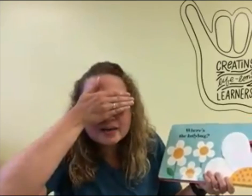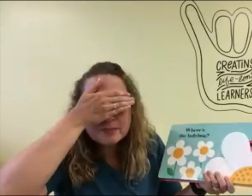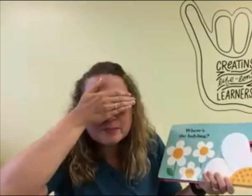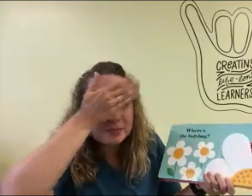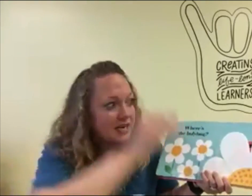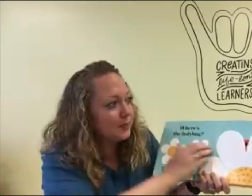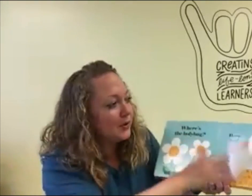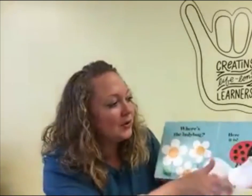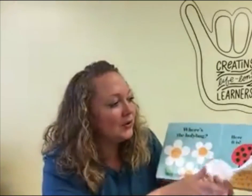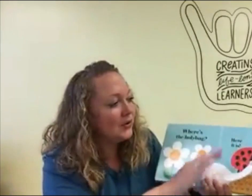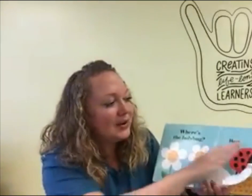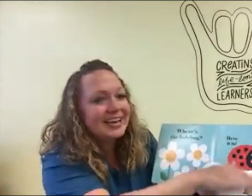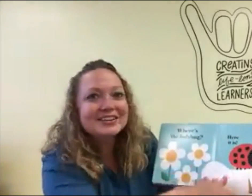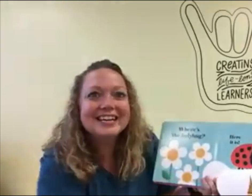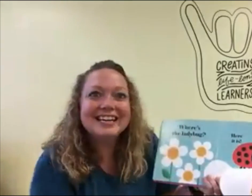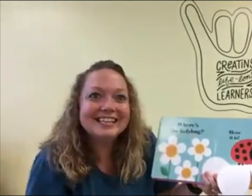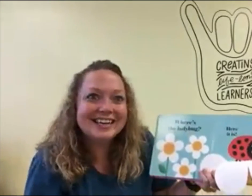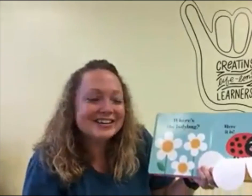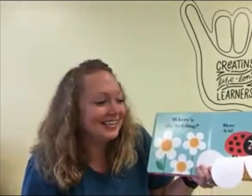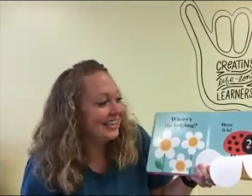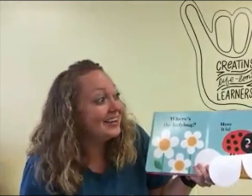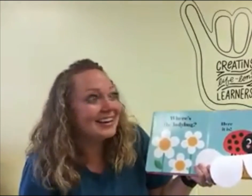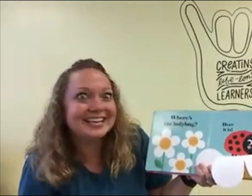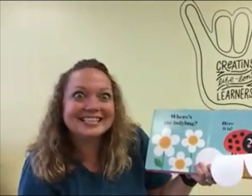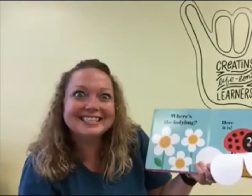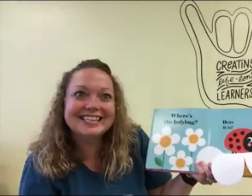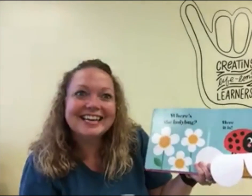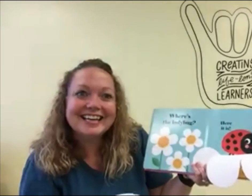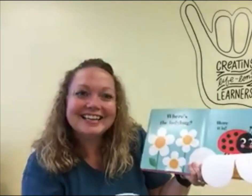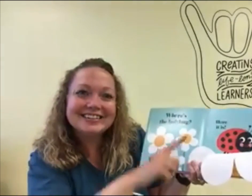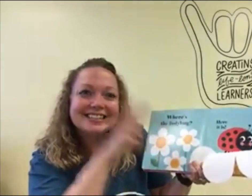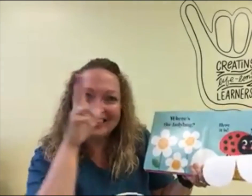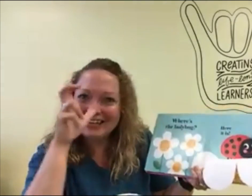Peekaboo, here it is. There's the ladybug.